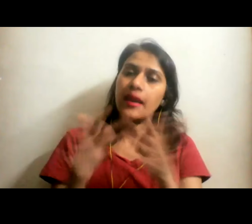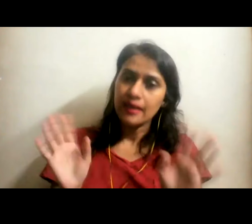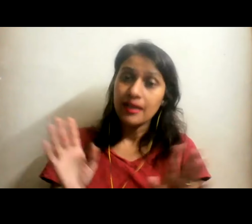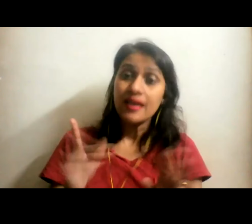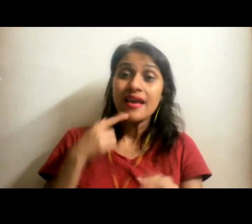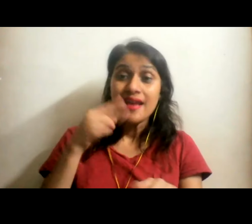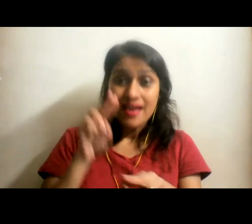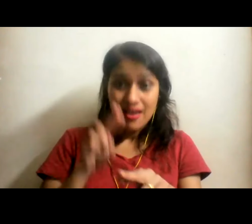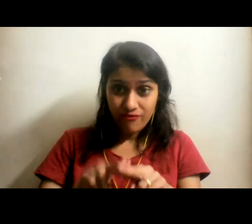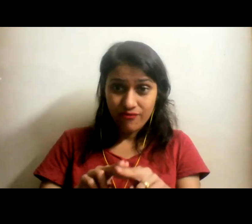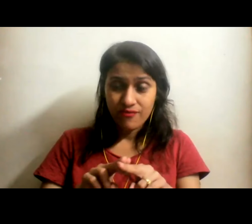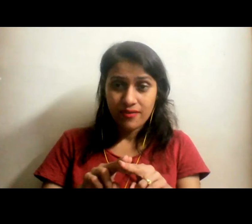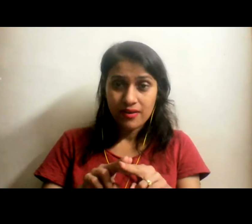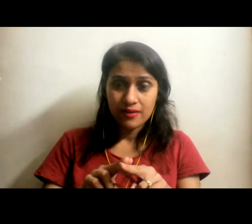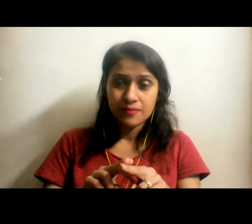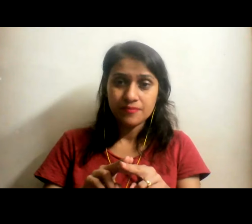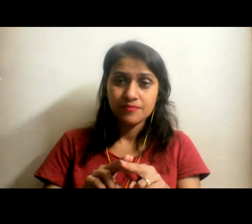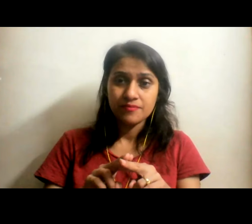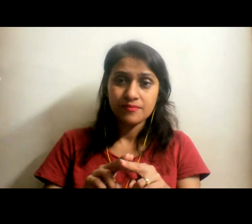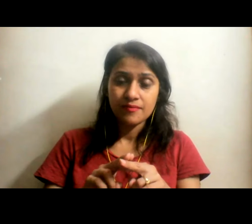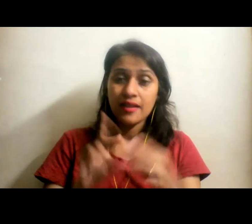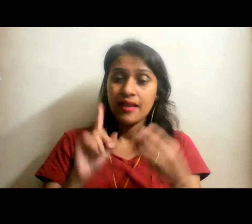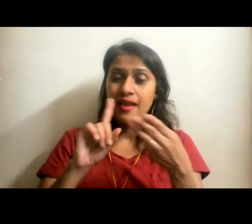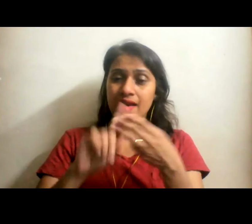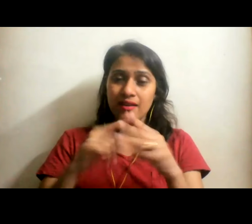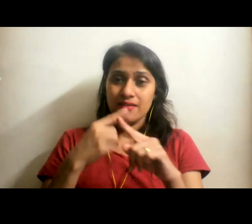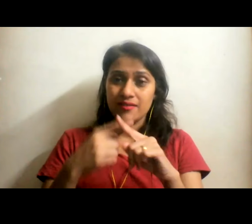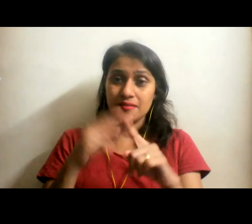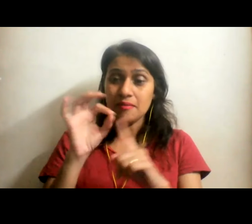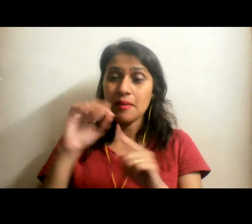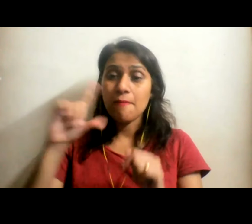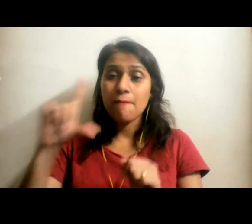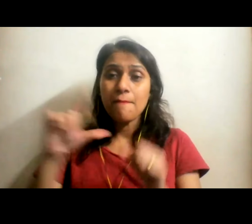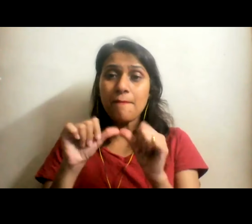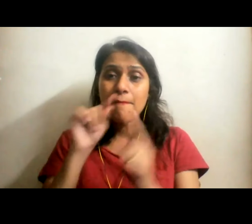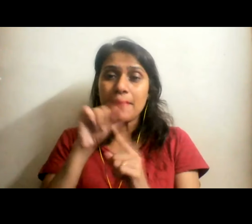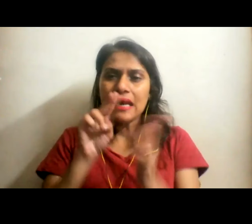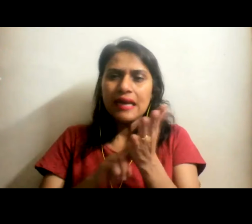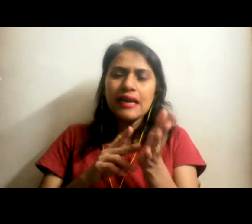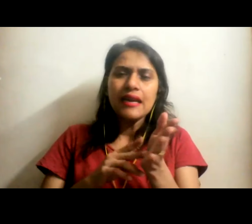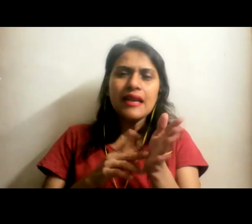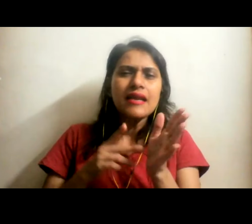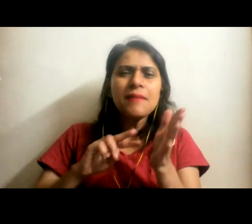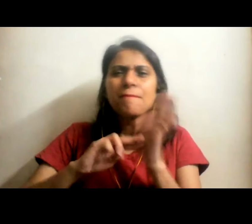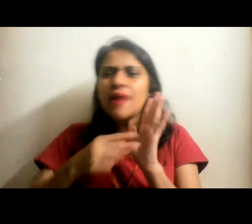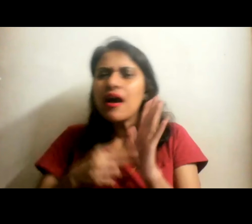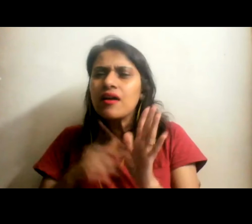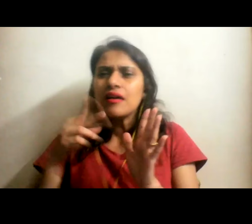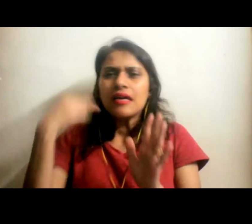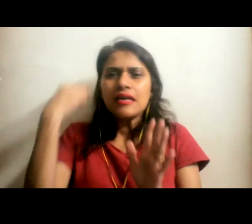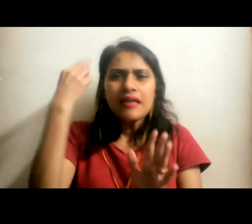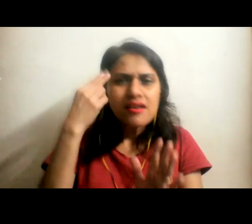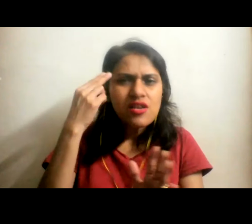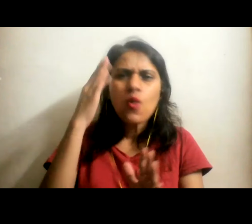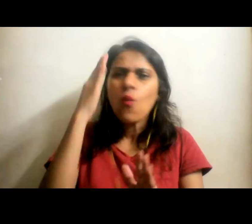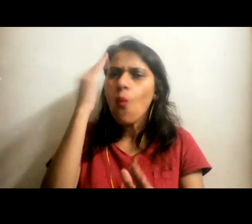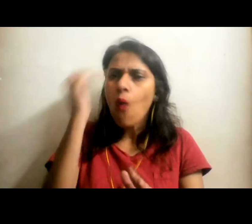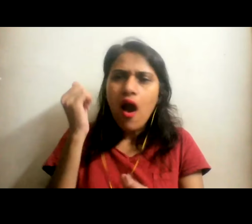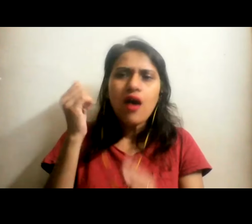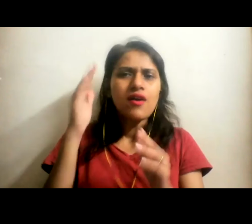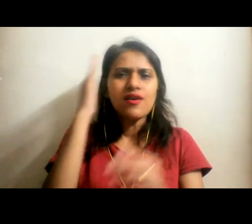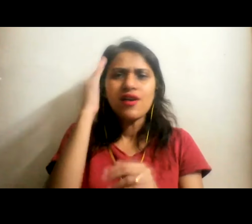explanatory study, you would go and ask, why was that discomfort caused? Okay, what was the causes? What were the causes